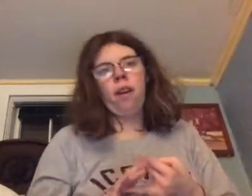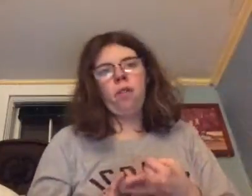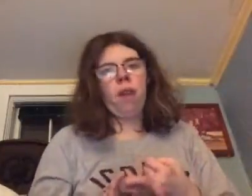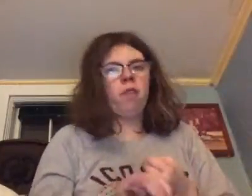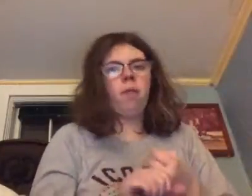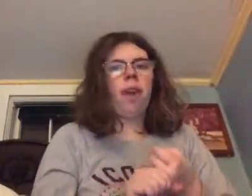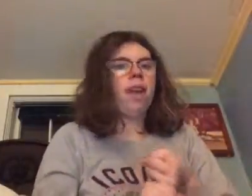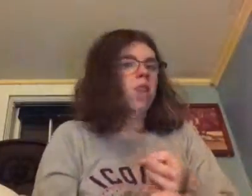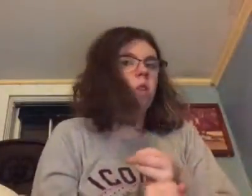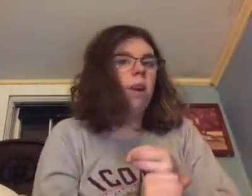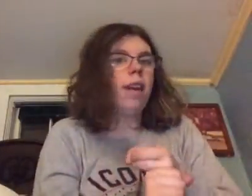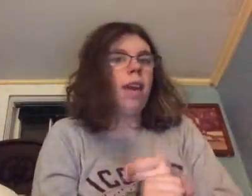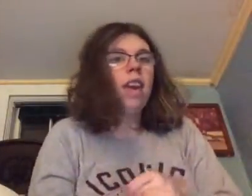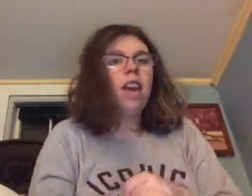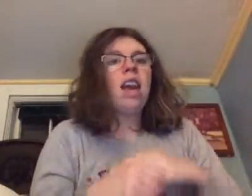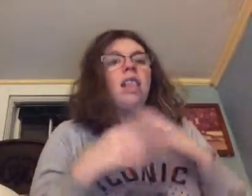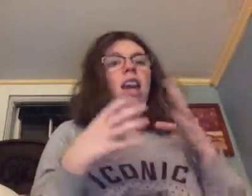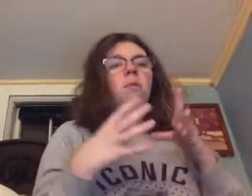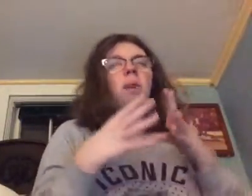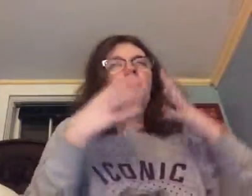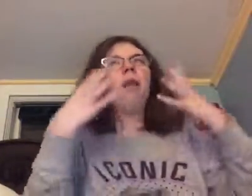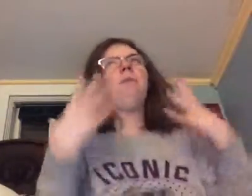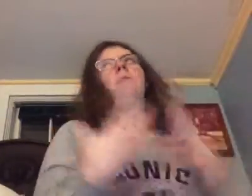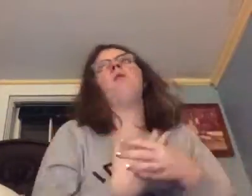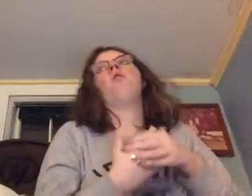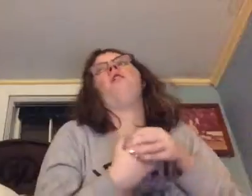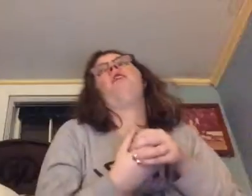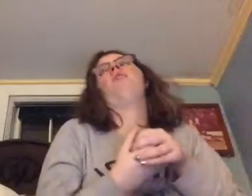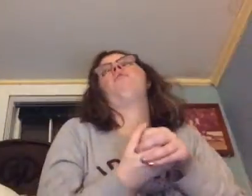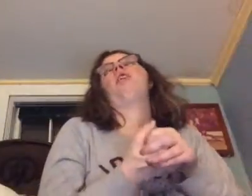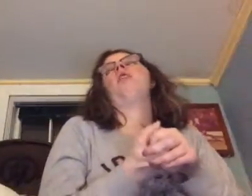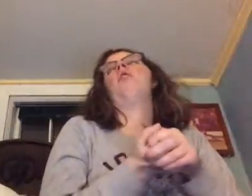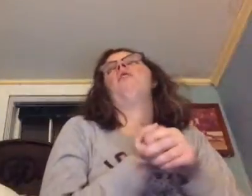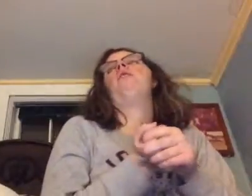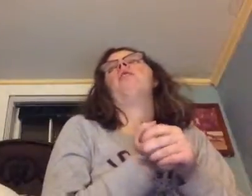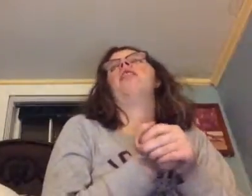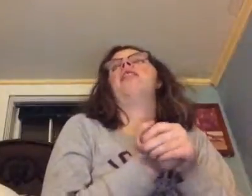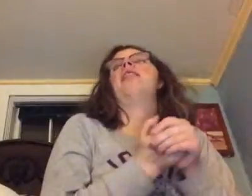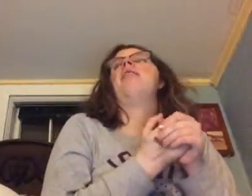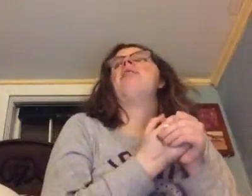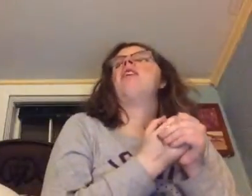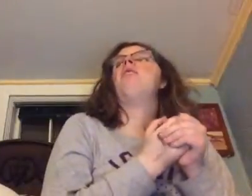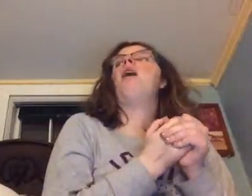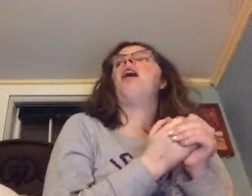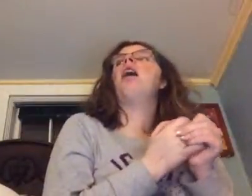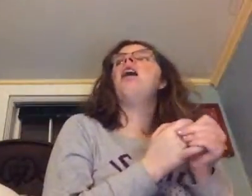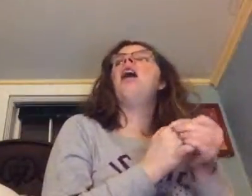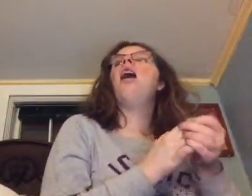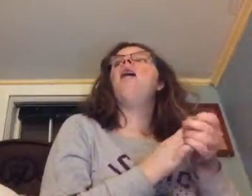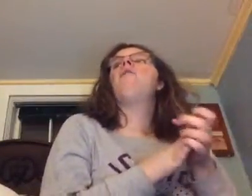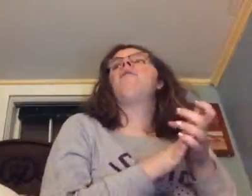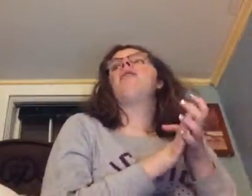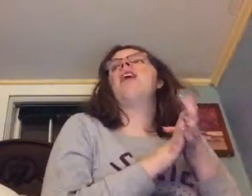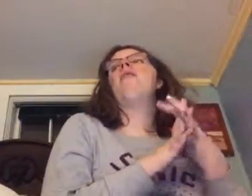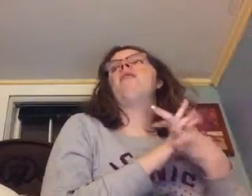sports, whatever sport that is, join it. That's where you probably make most of your friends because, you know, they're interested in the same thing you are. But be careful